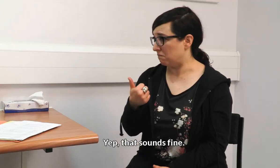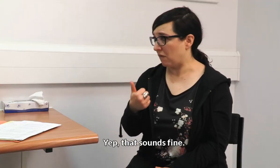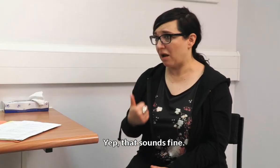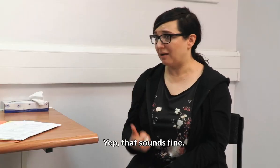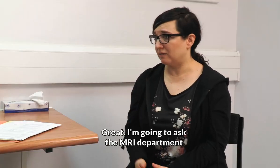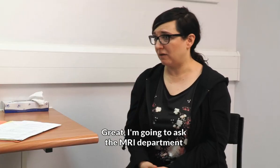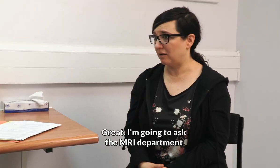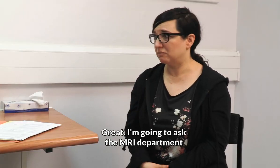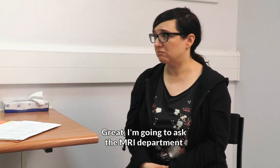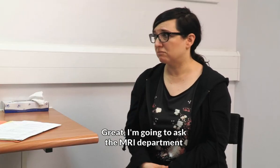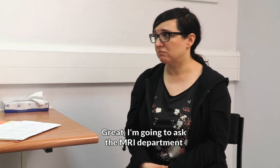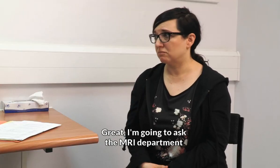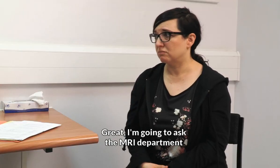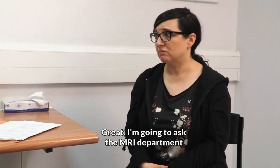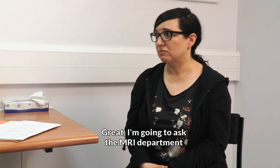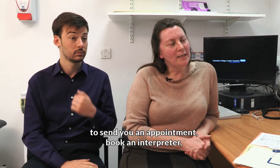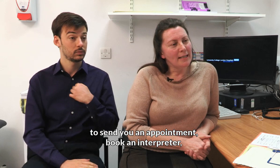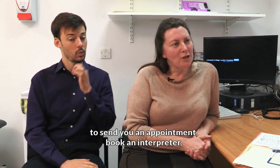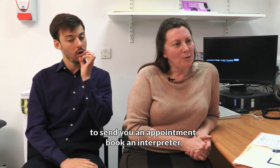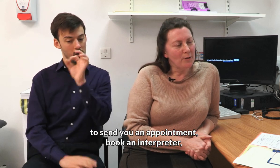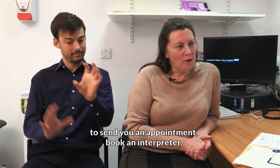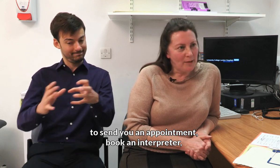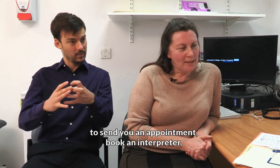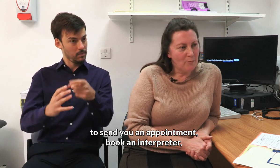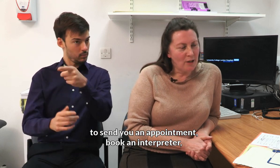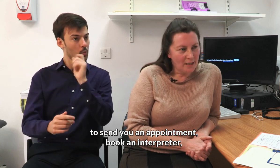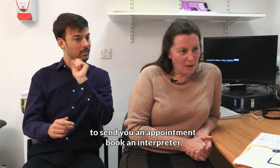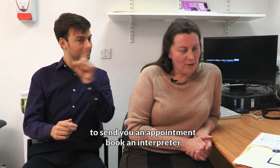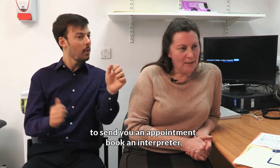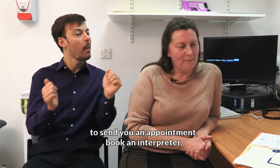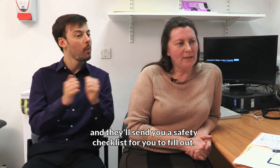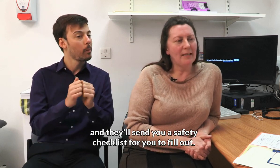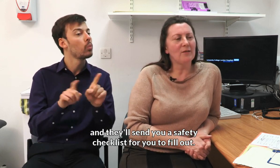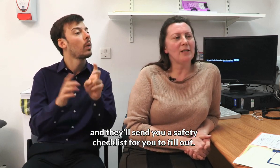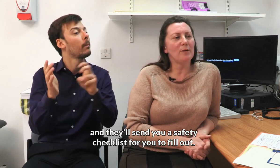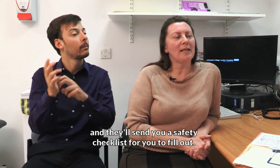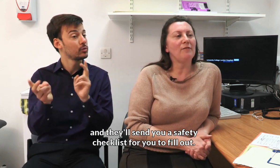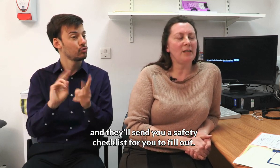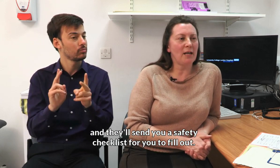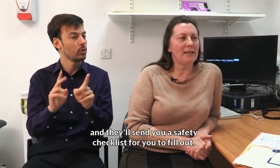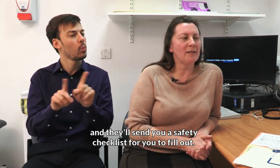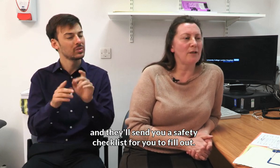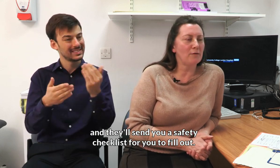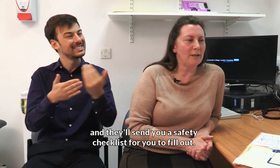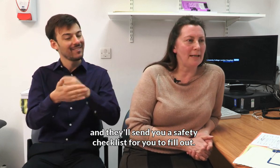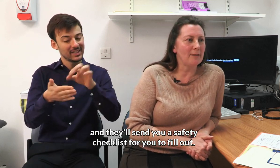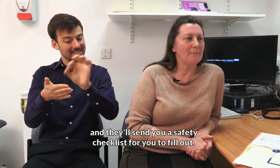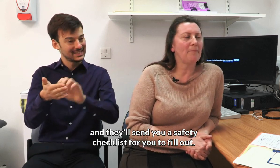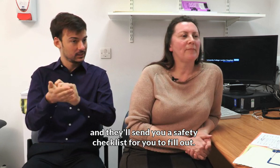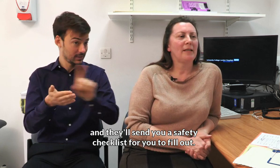Yeah, that sounds fine. Great. I'm going to ask the MRI department to send you an appointment, book an interpreter, and they'll send you a safety checklist for you to fill out.